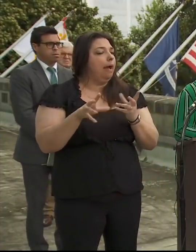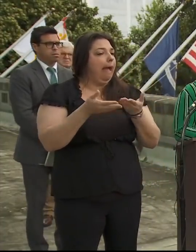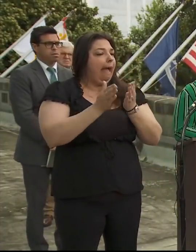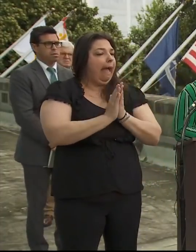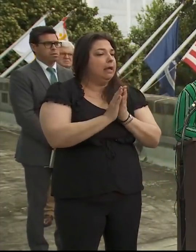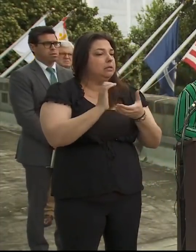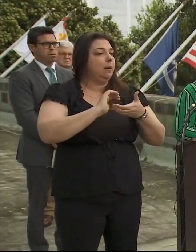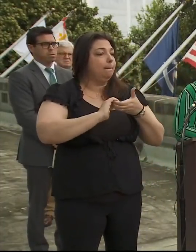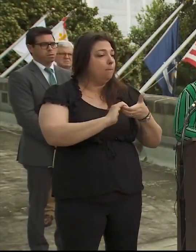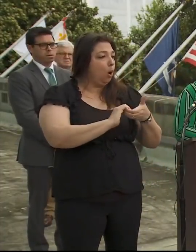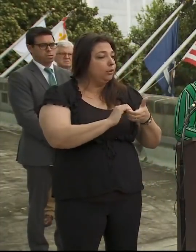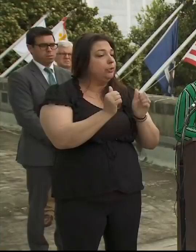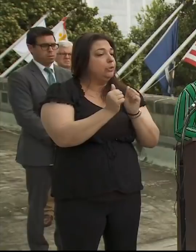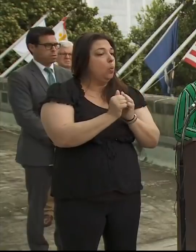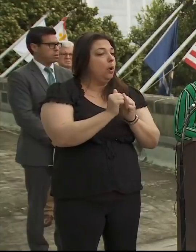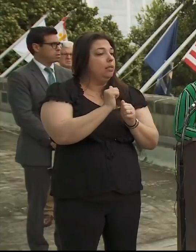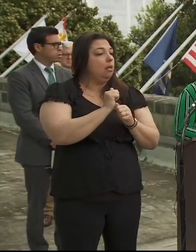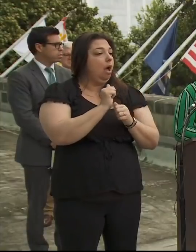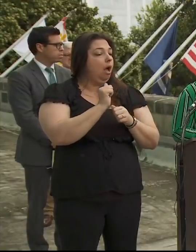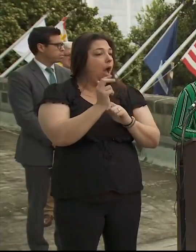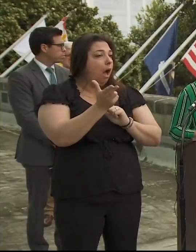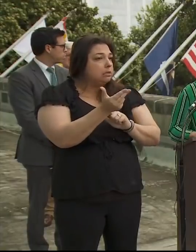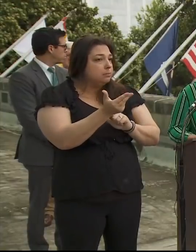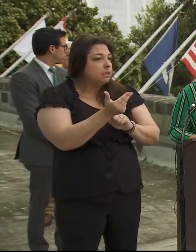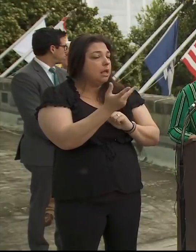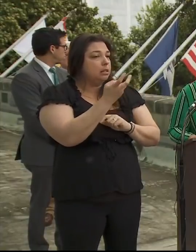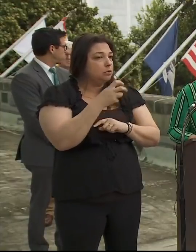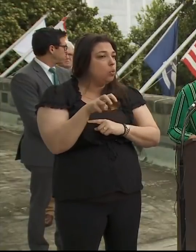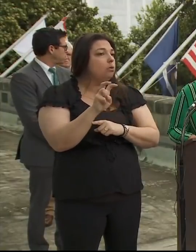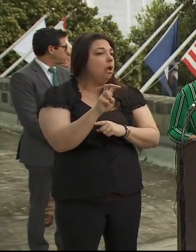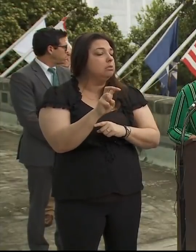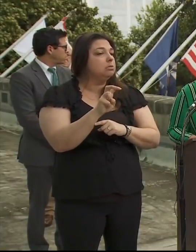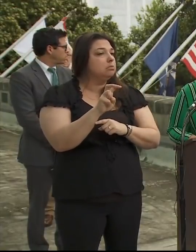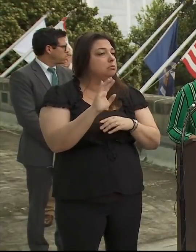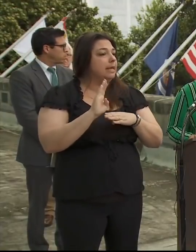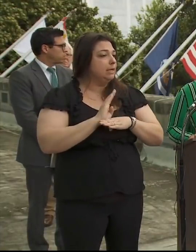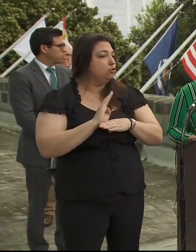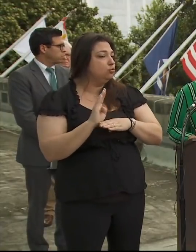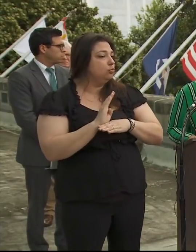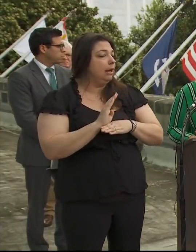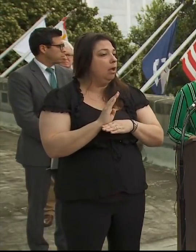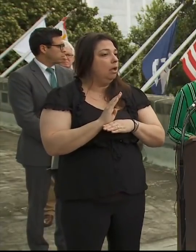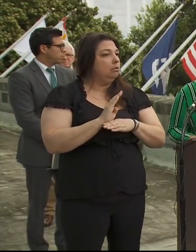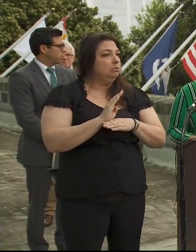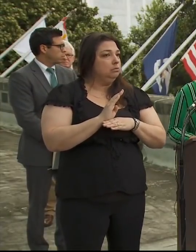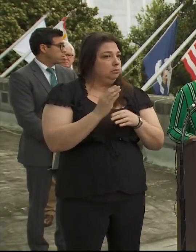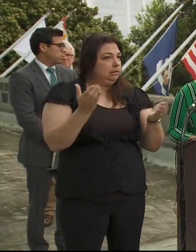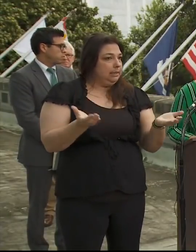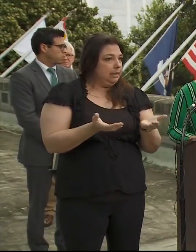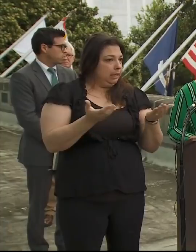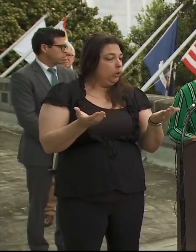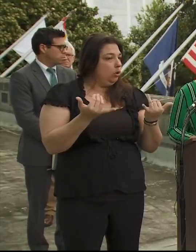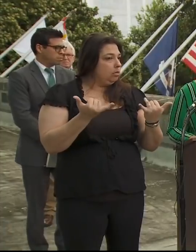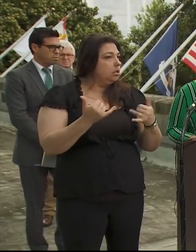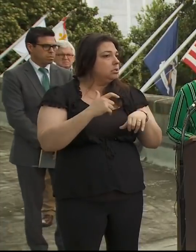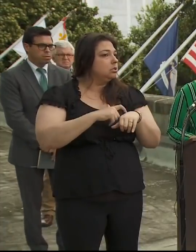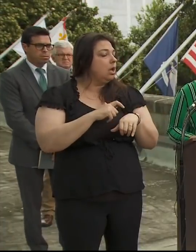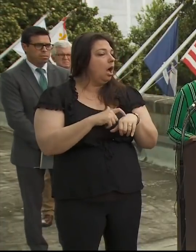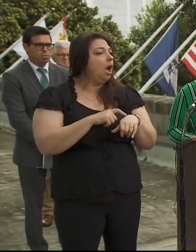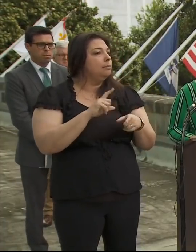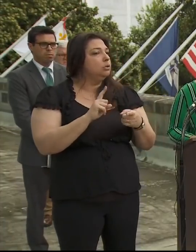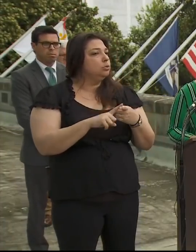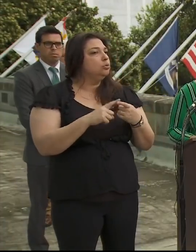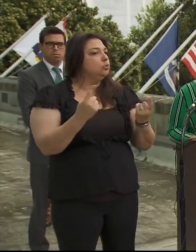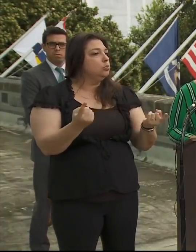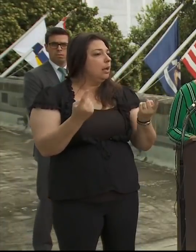ask our partners with the hospitality and tourism industry who are present with us at this time to